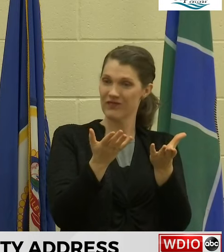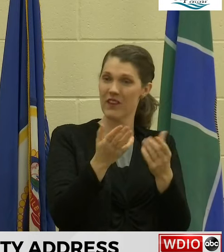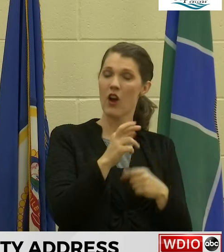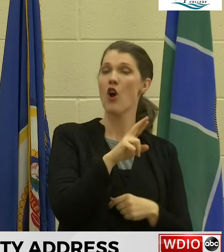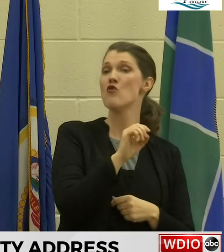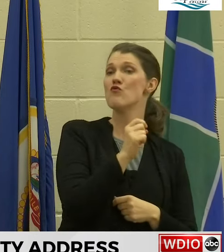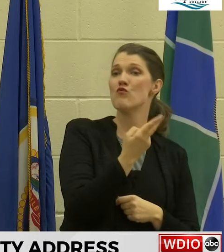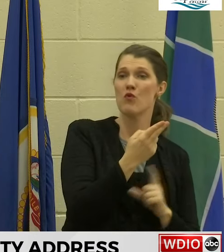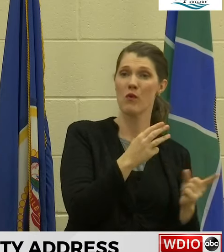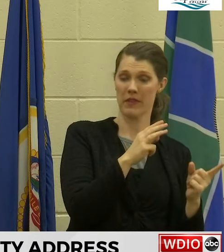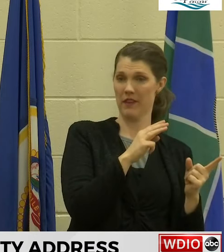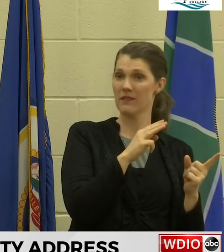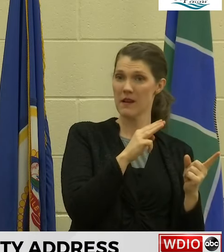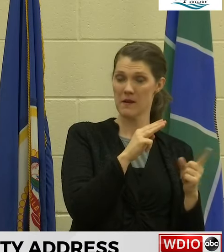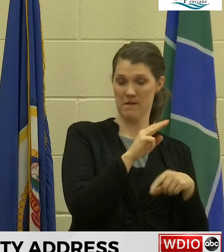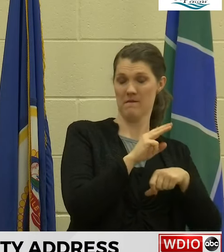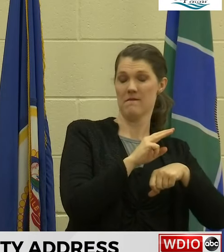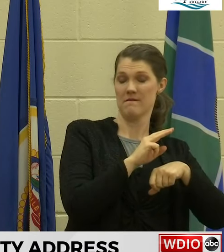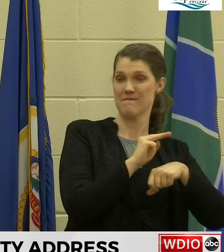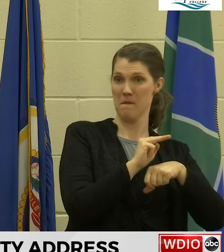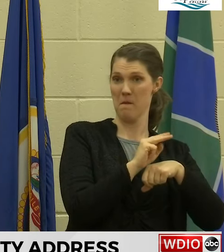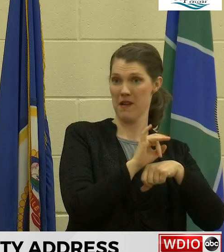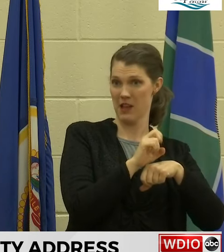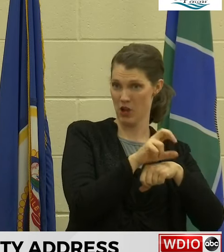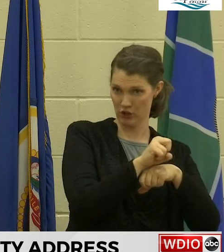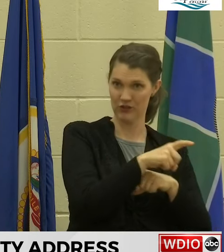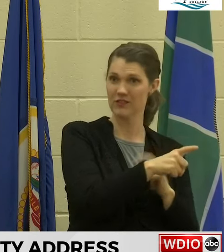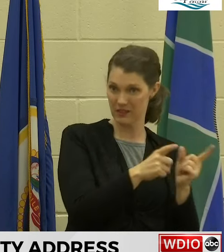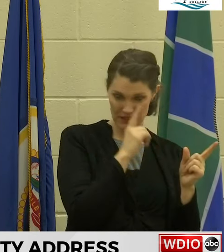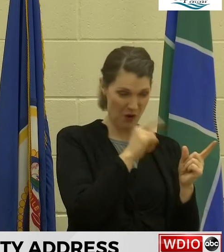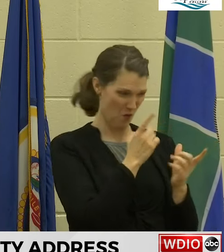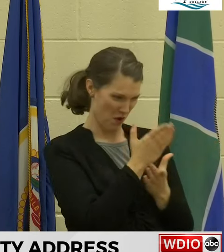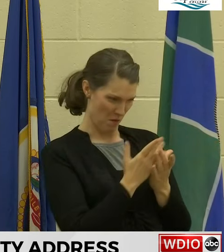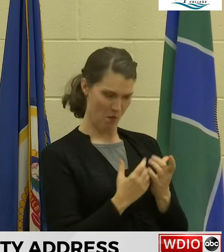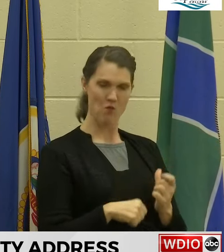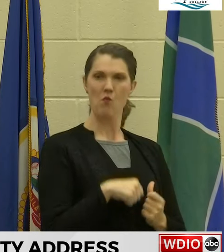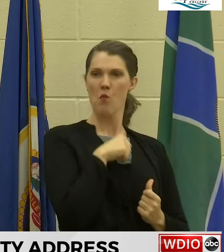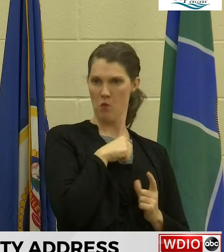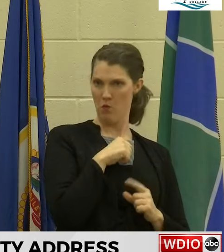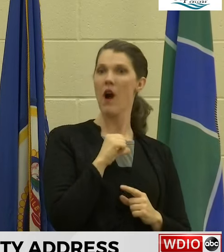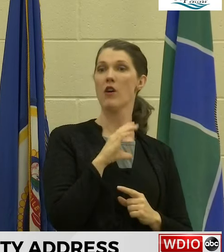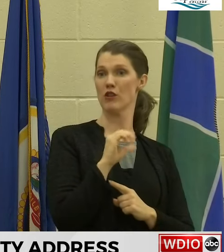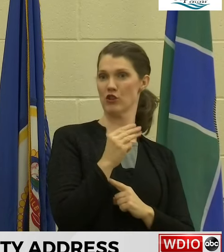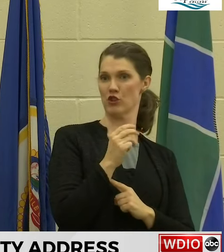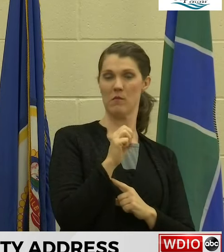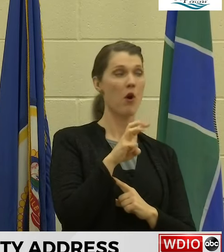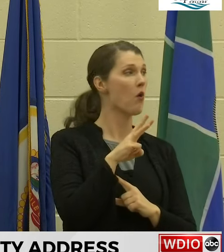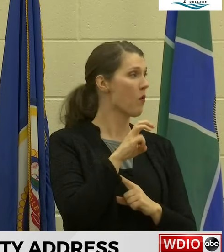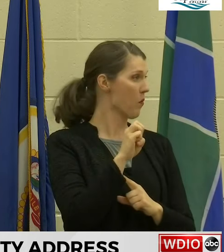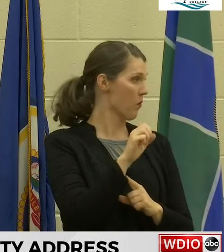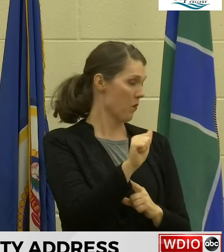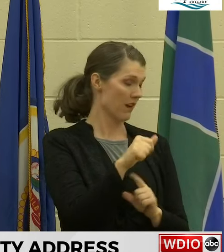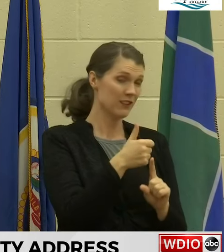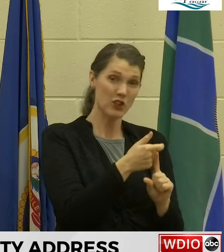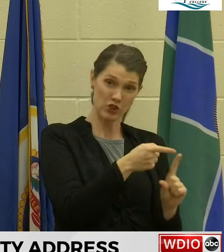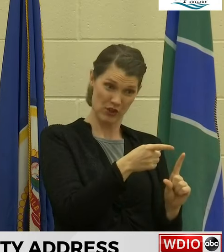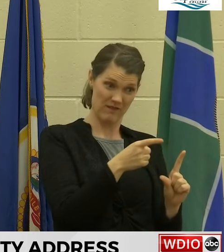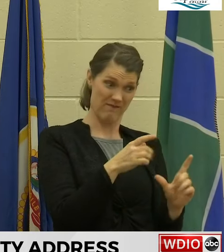of the Grand Portage Band of Lake Superior Chippewa. As a child, she was taken from her